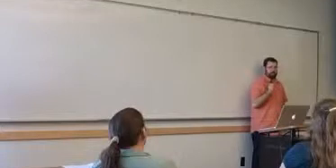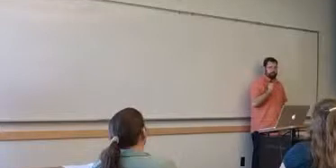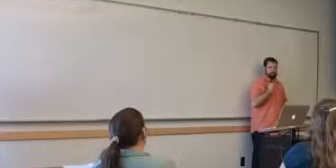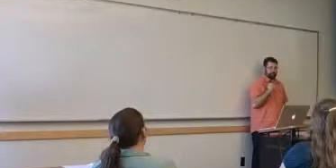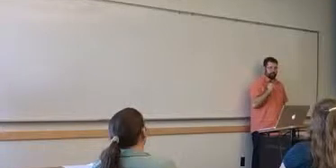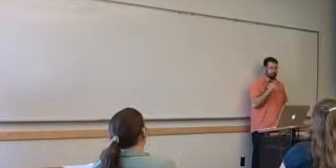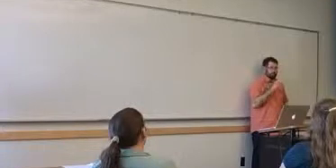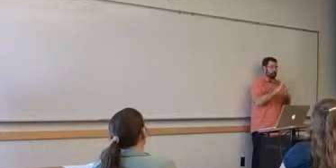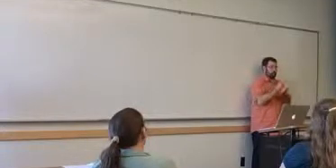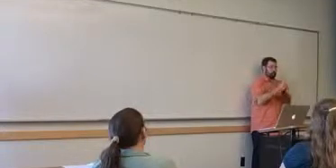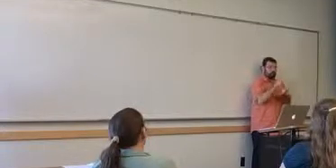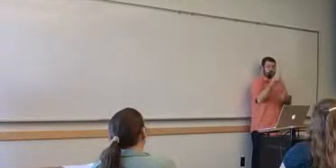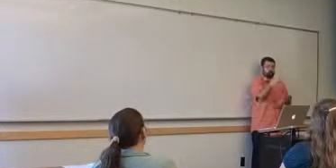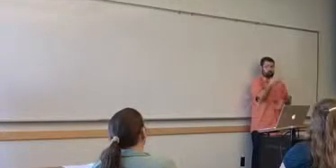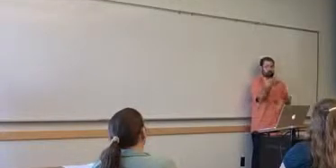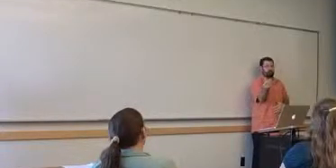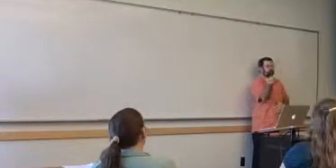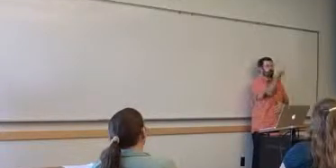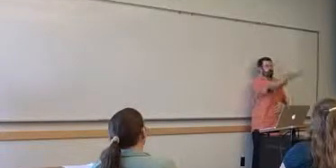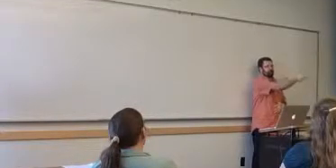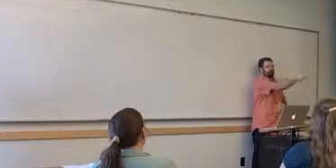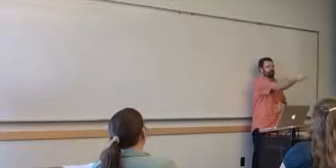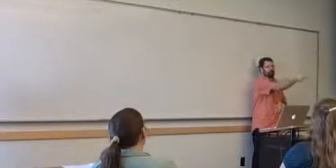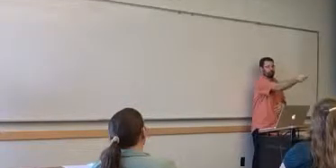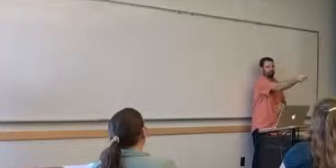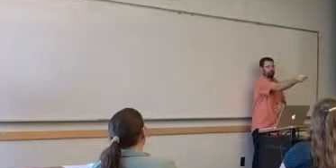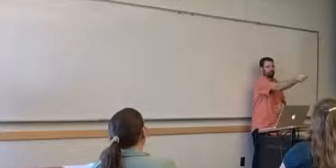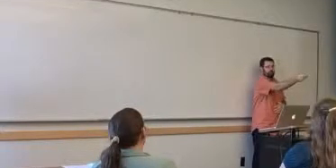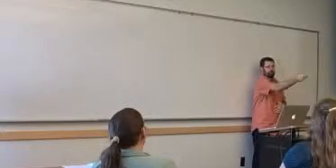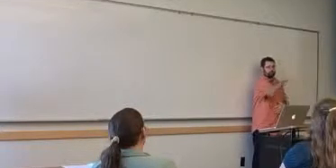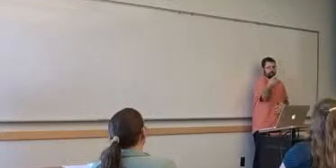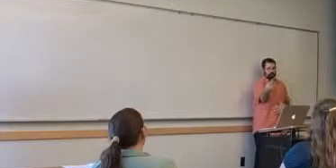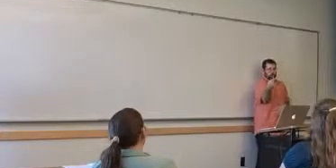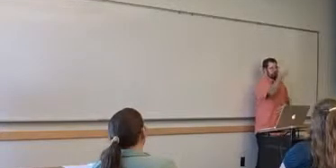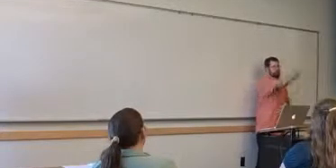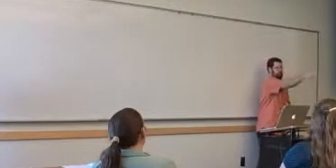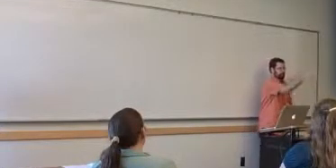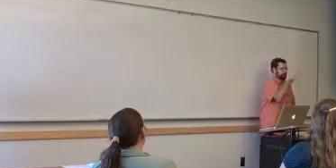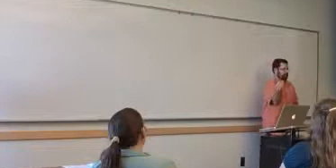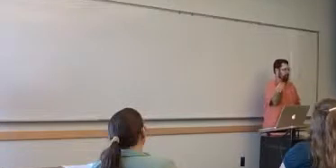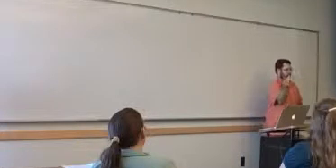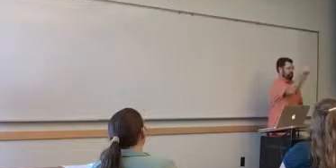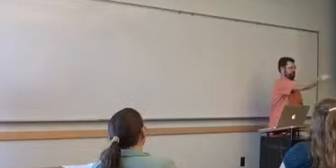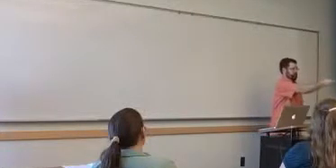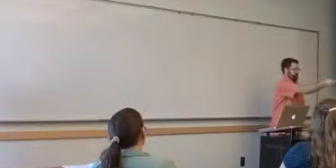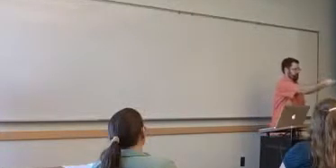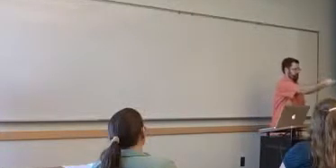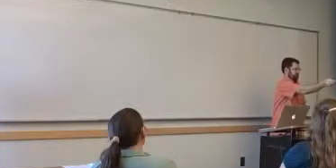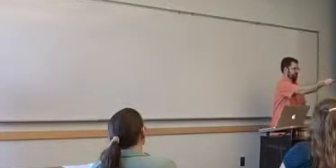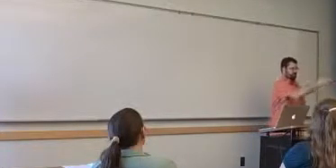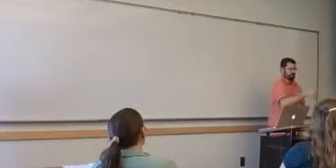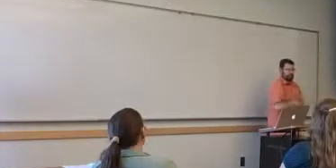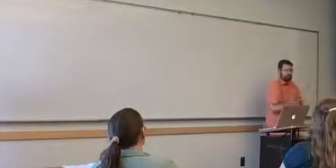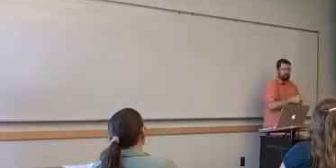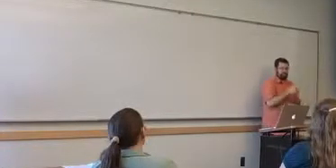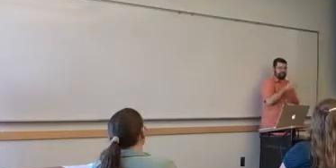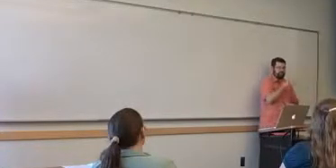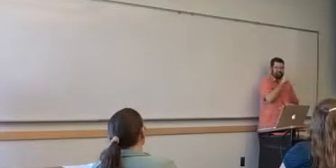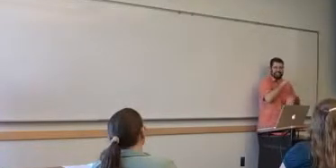that's directional. So you give me the paper, that's, you know, I'm moving towards myself. He gives that paper to her, I'm showing that the movement